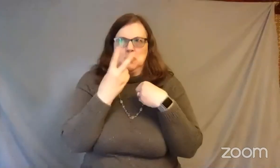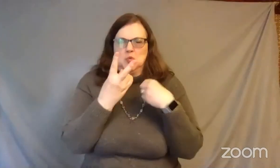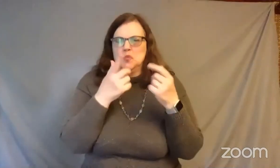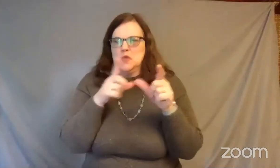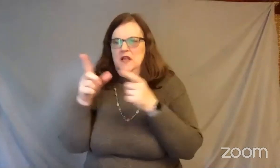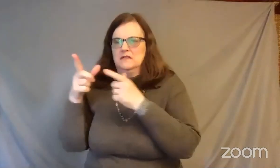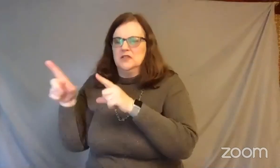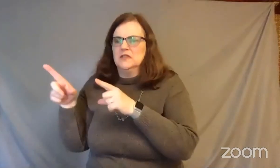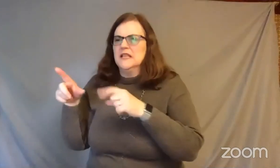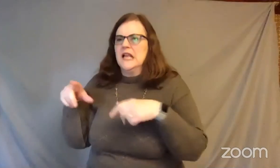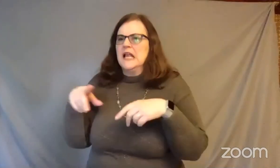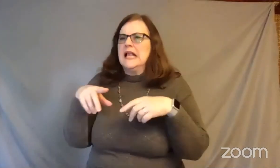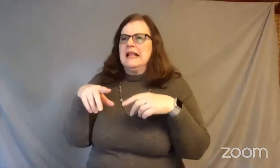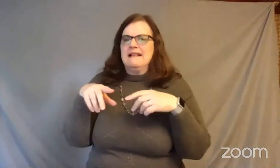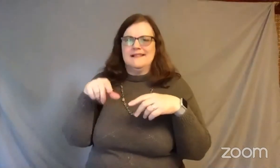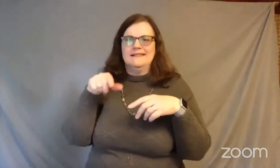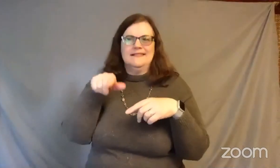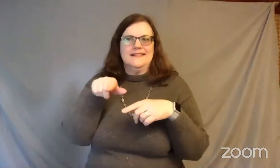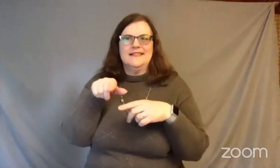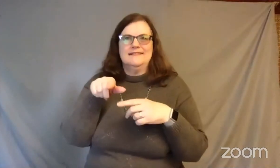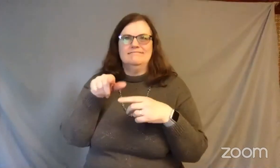see? We know that